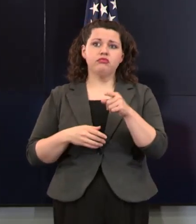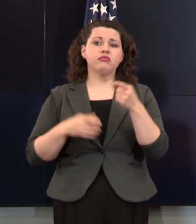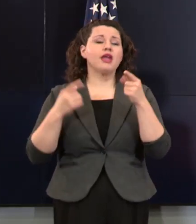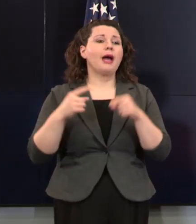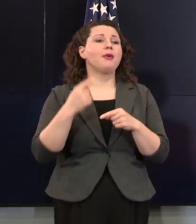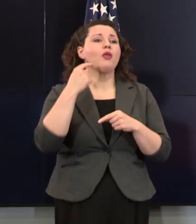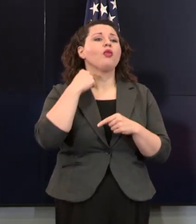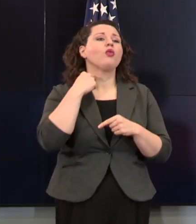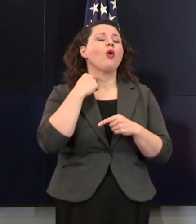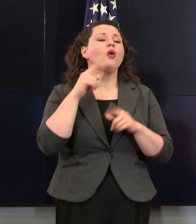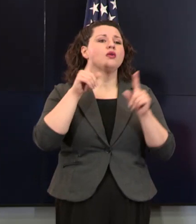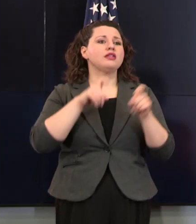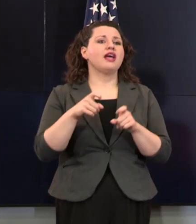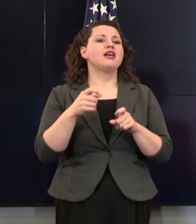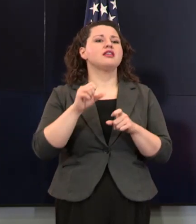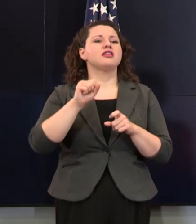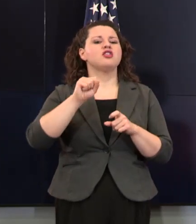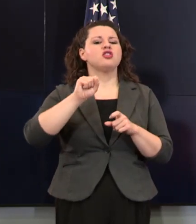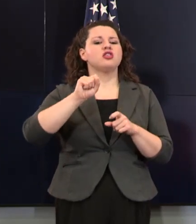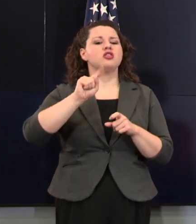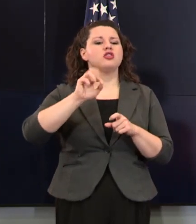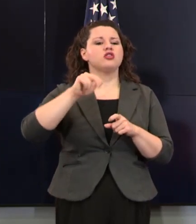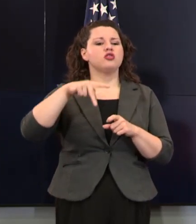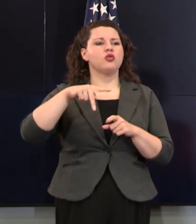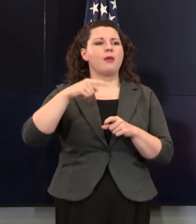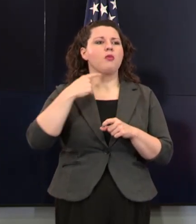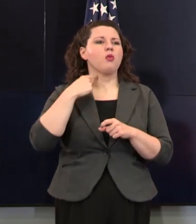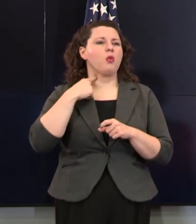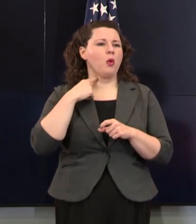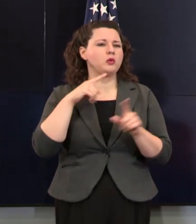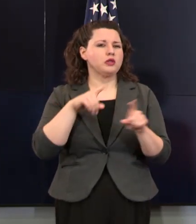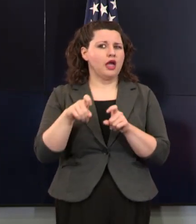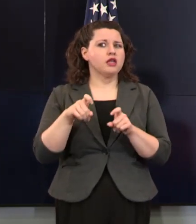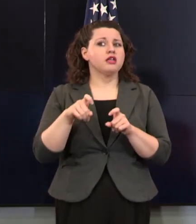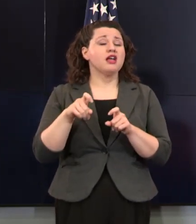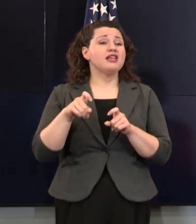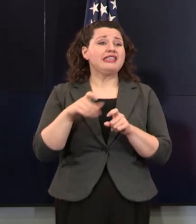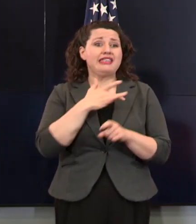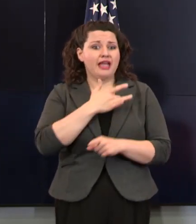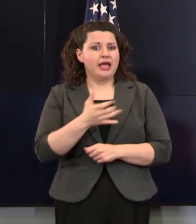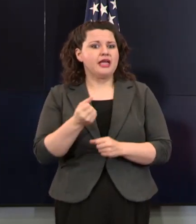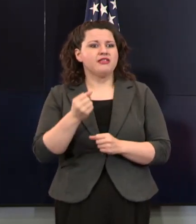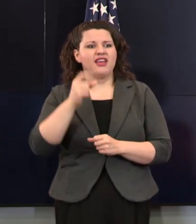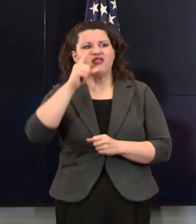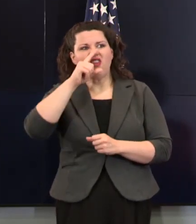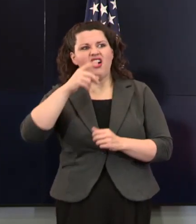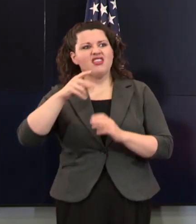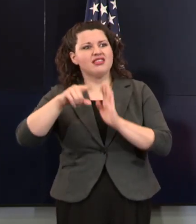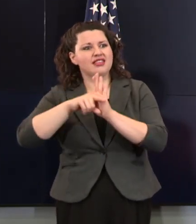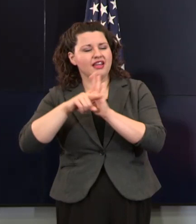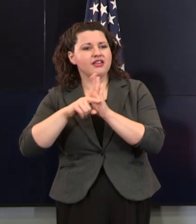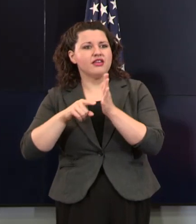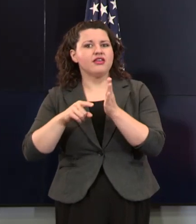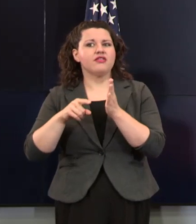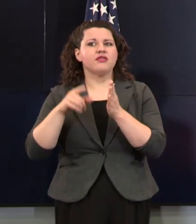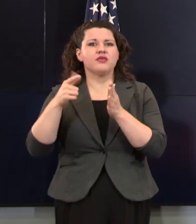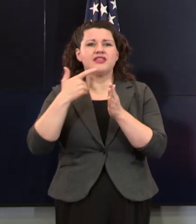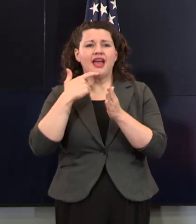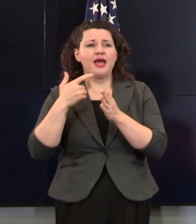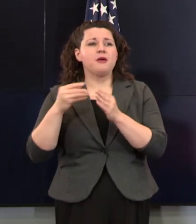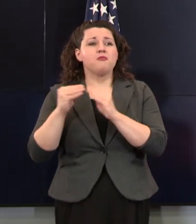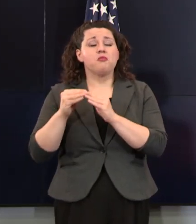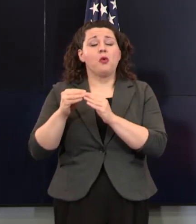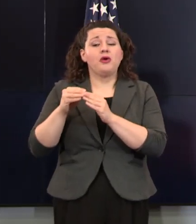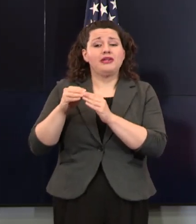there's a high negative, and often they run it again through a different kind of test and call you later and say, actually, you do